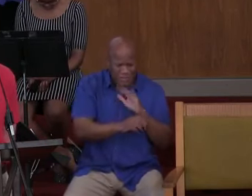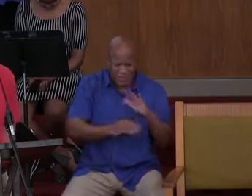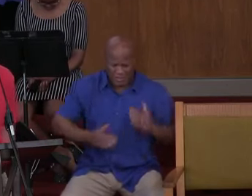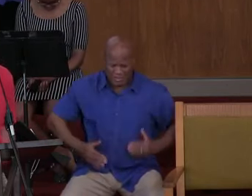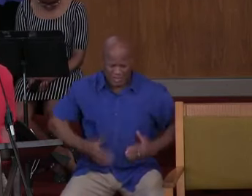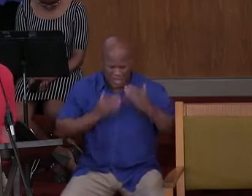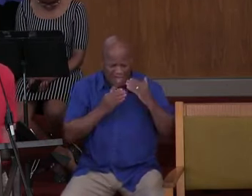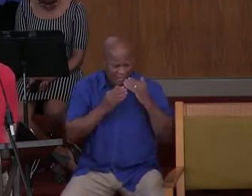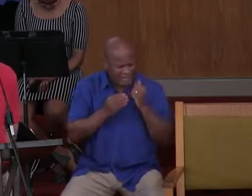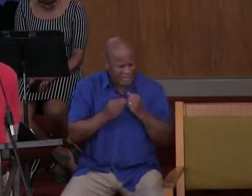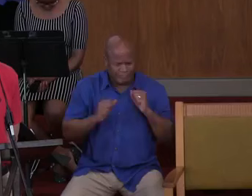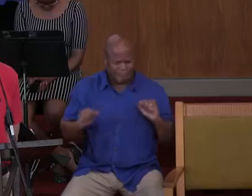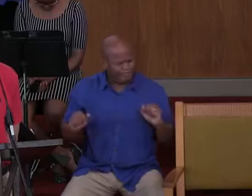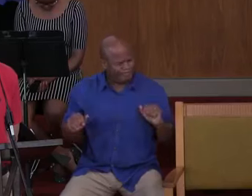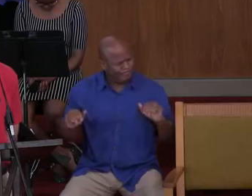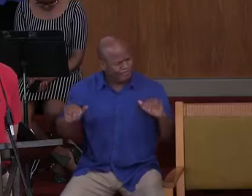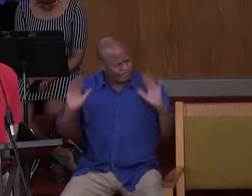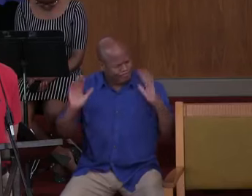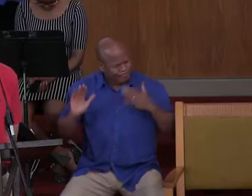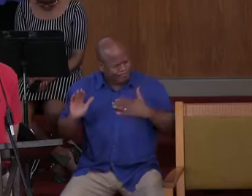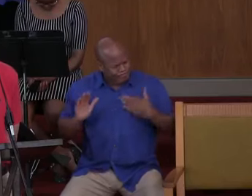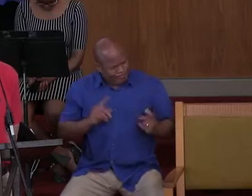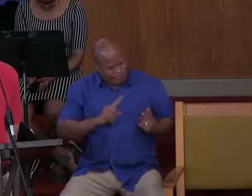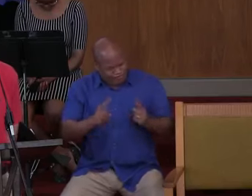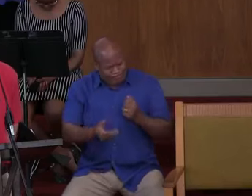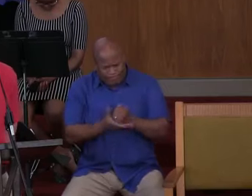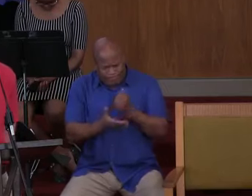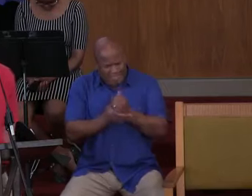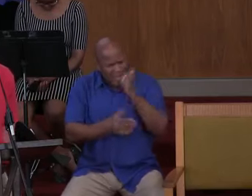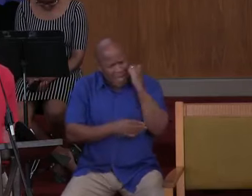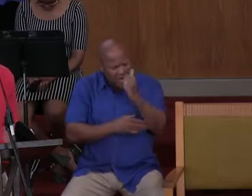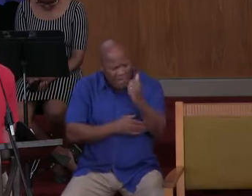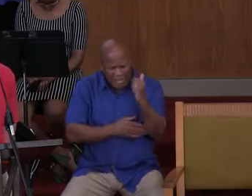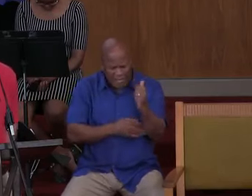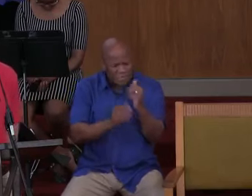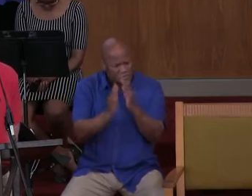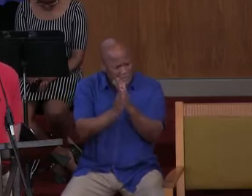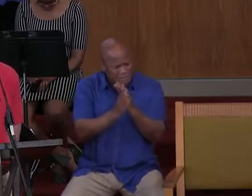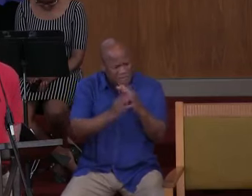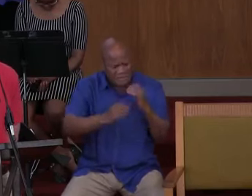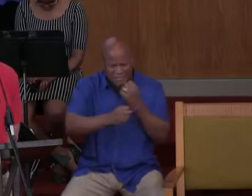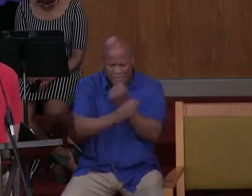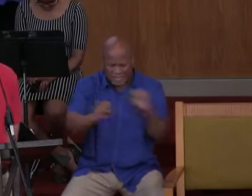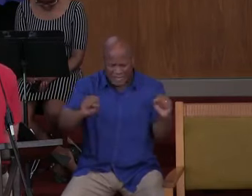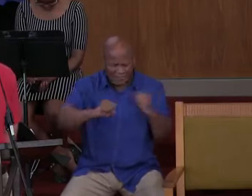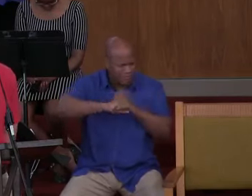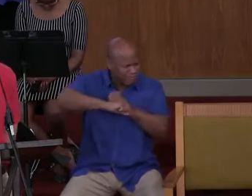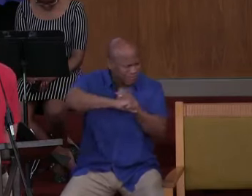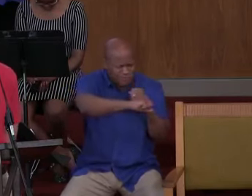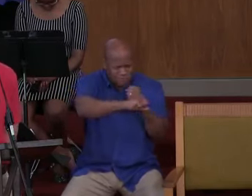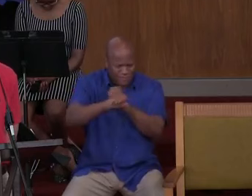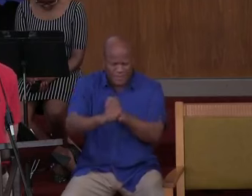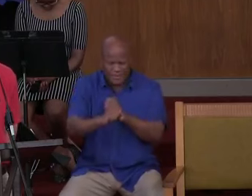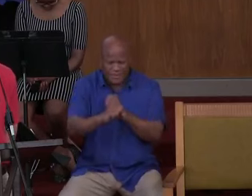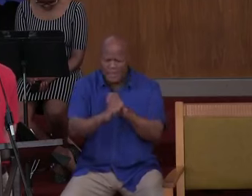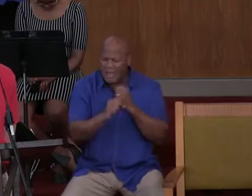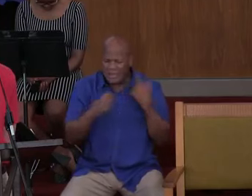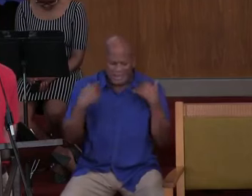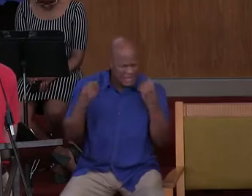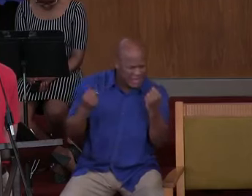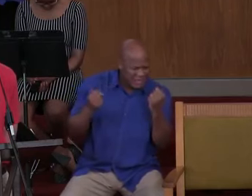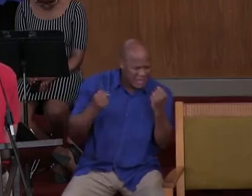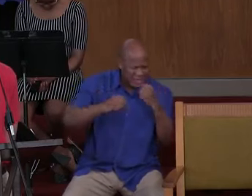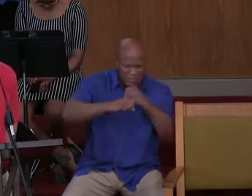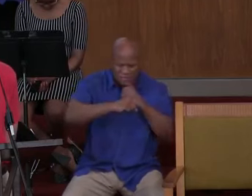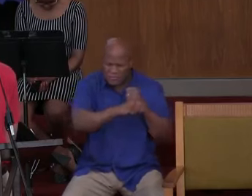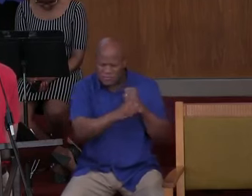pray for the folks that do have this virus. And actually, Lord, for all illnesses, Lord, we just pray for healing there, Almighty God